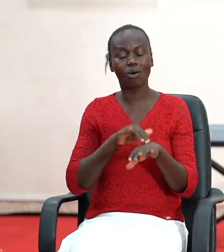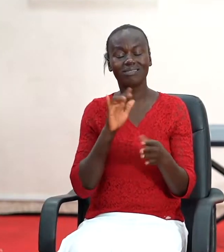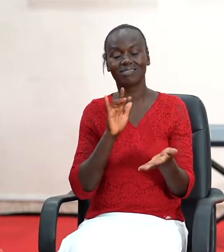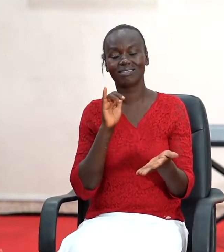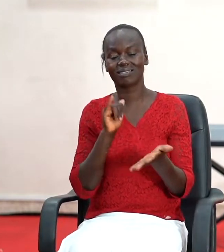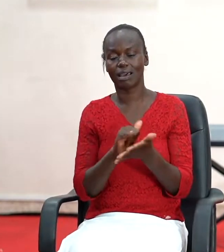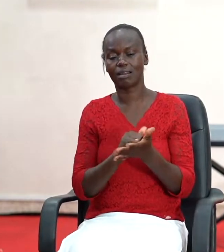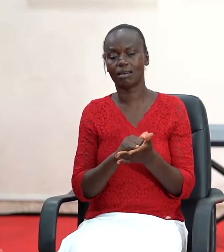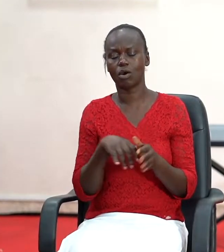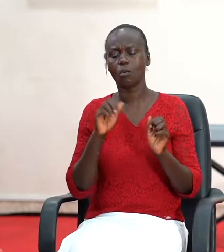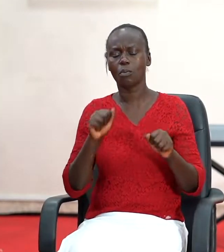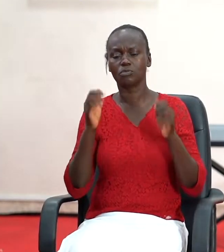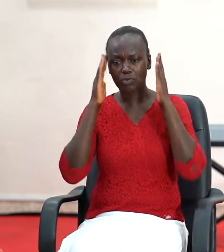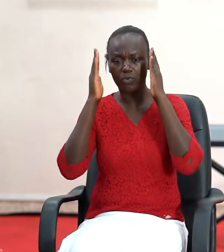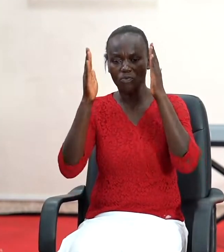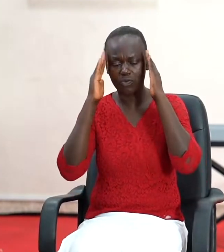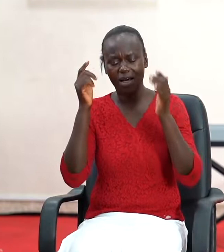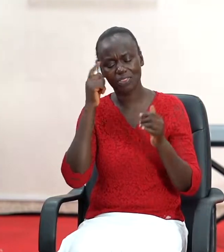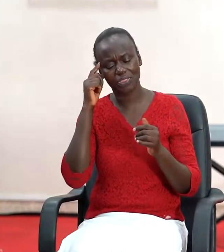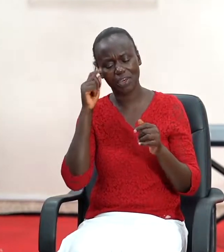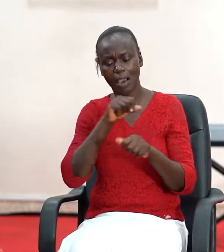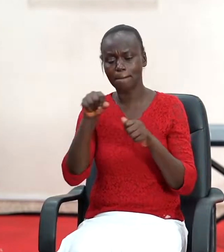and think about the word of God.